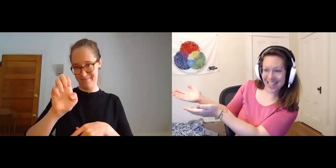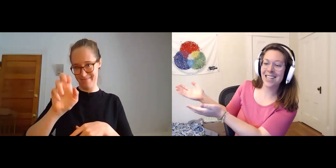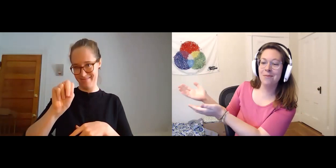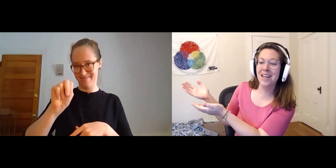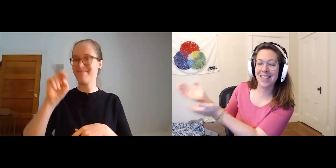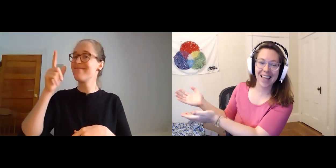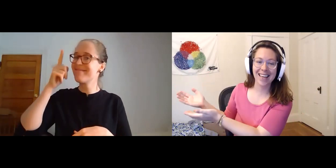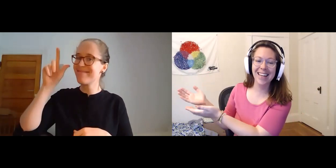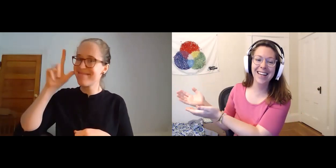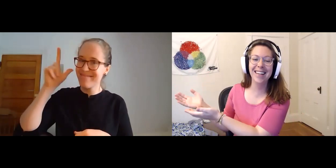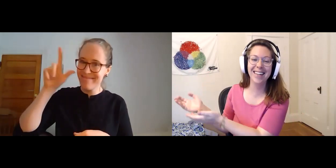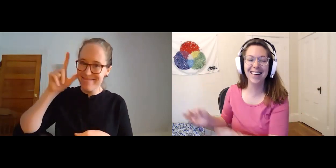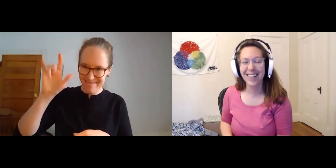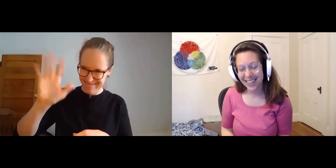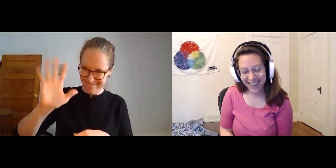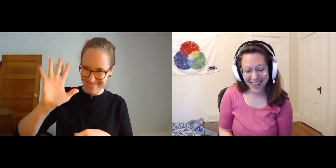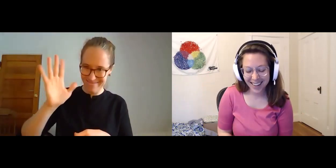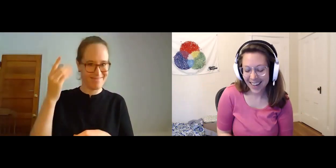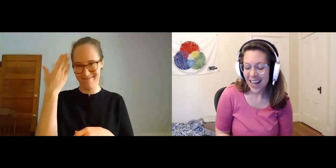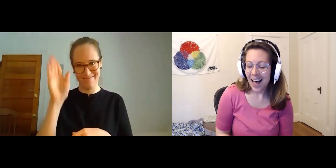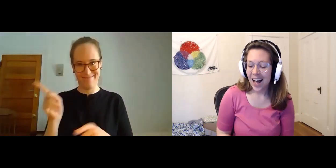this is Miss Lakin.